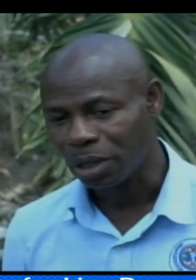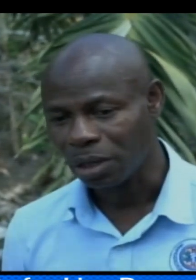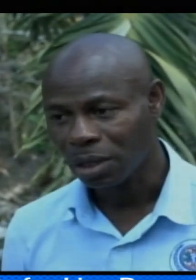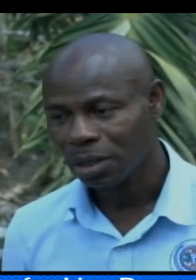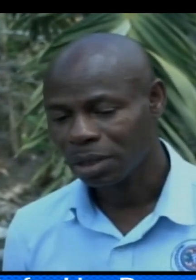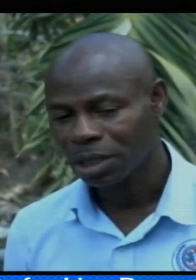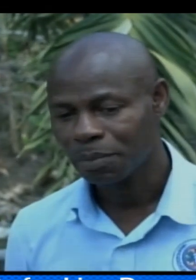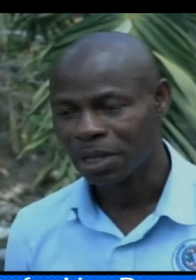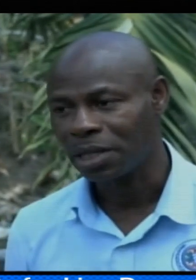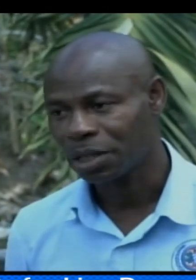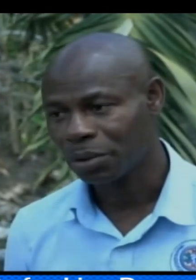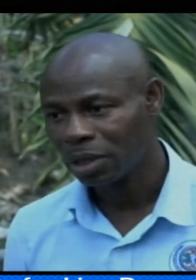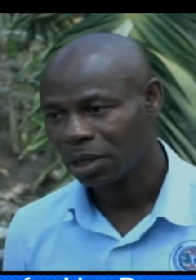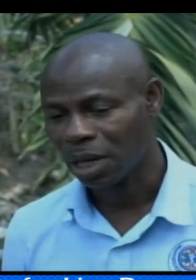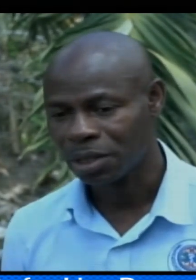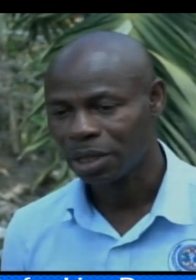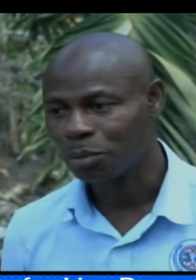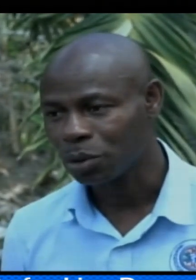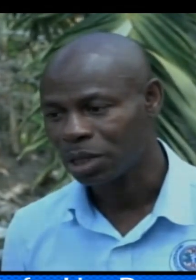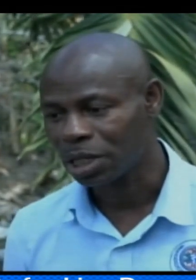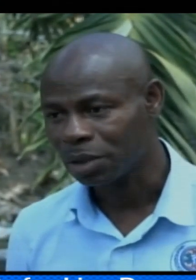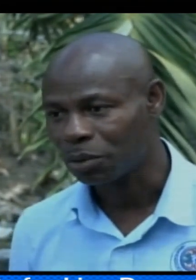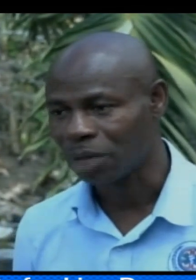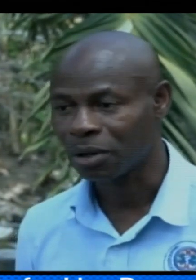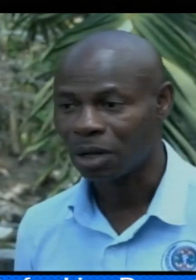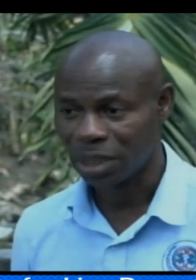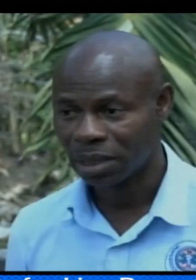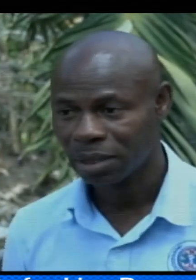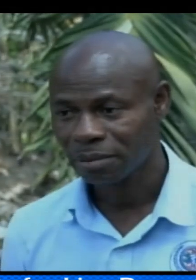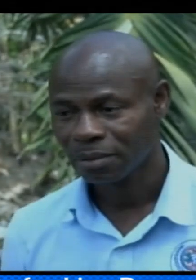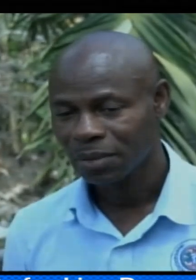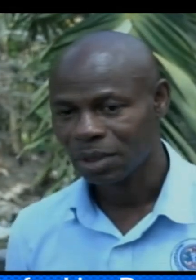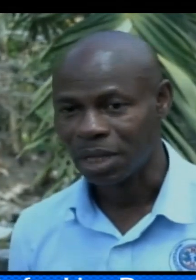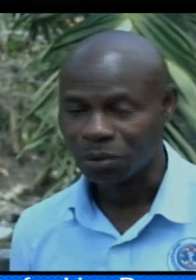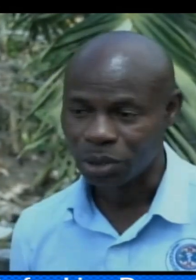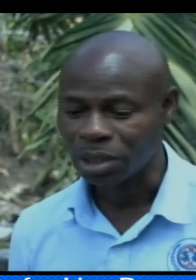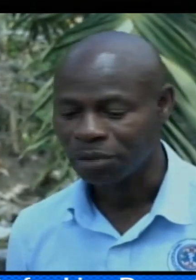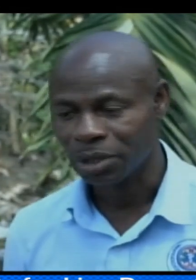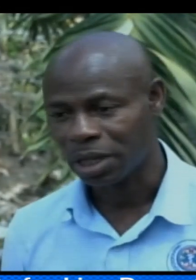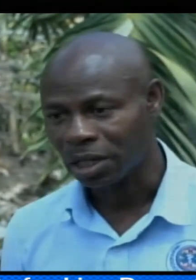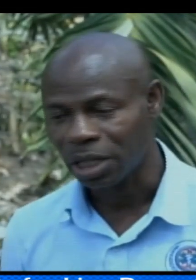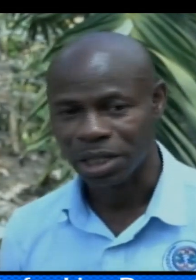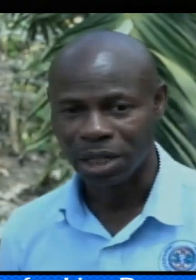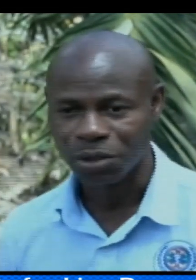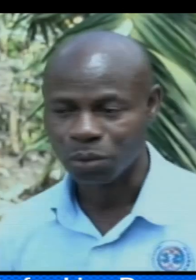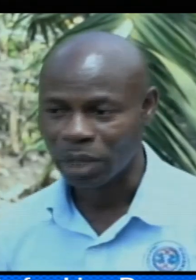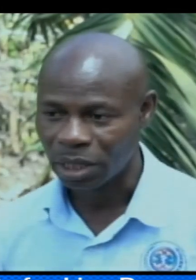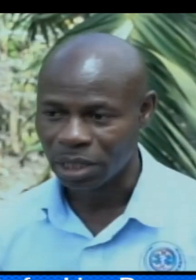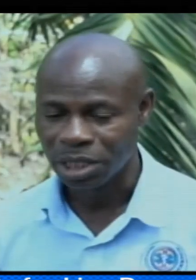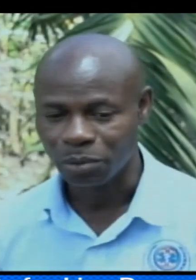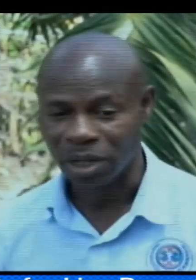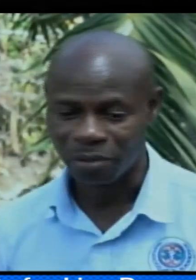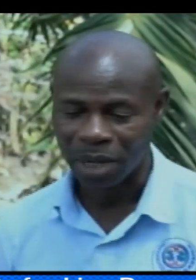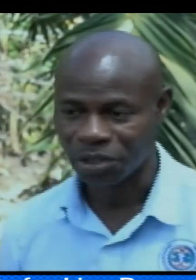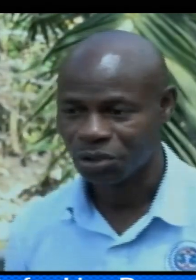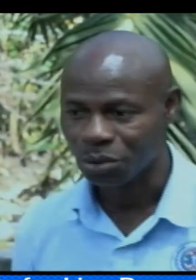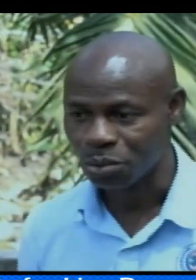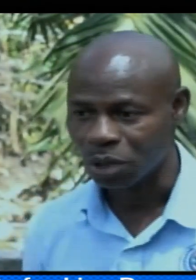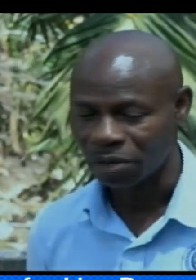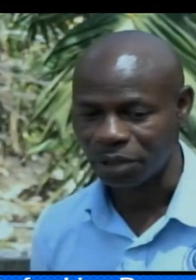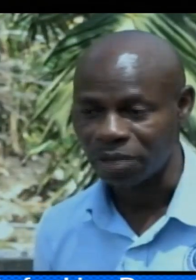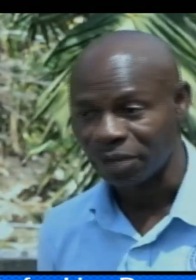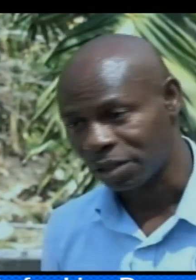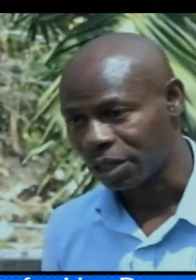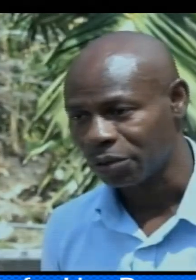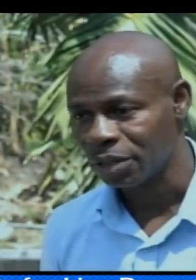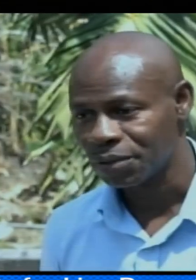review the ship's itinerary, the last 10 ports that the ship would have called at. That would give us an indication as to whether that ship would have passed through